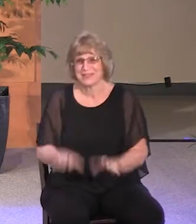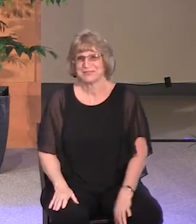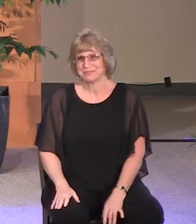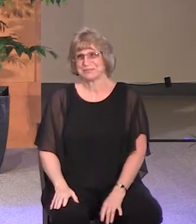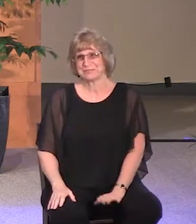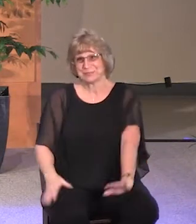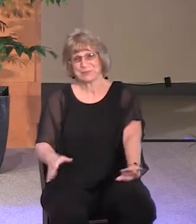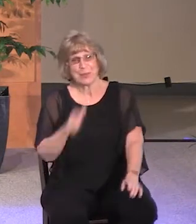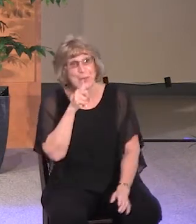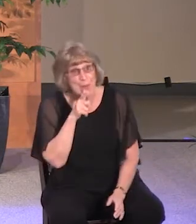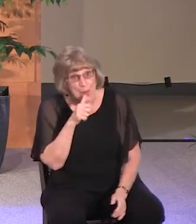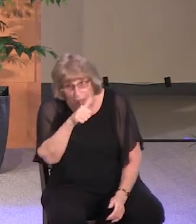Who else gets there?